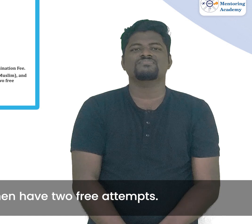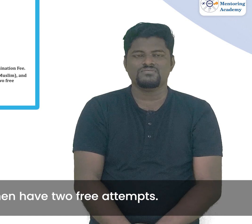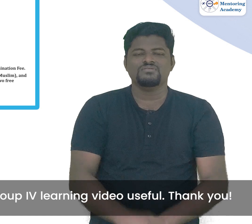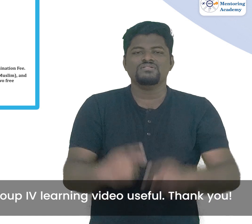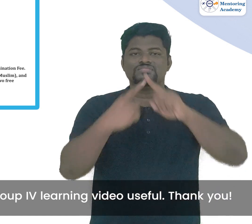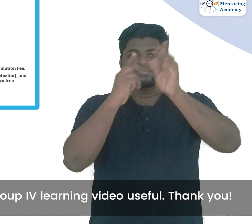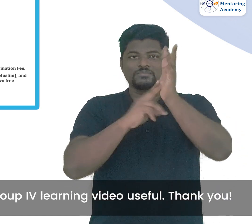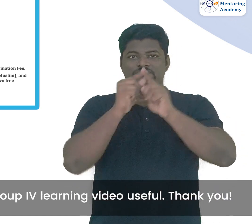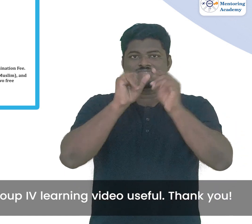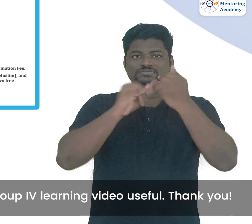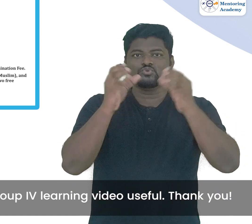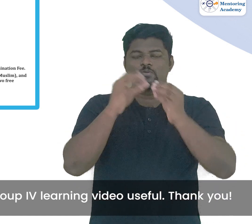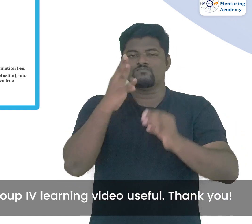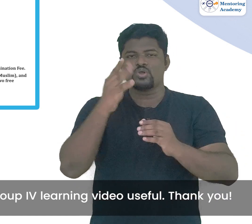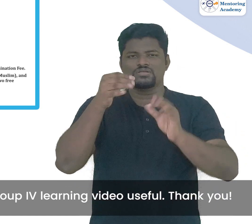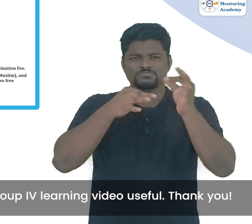I hope you found the TNPSC Group 4